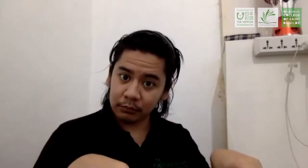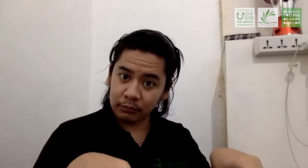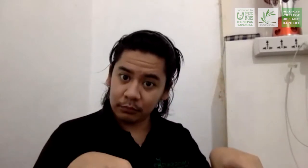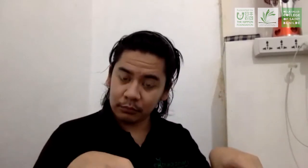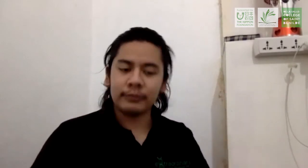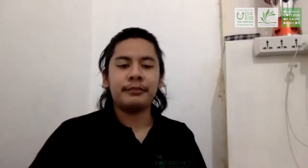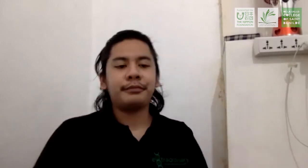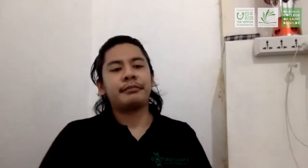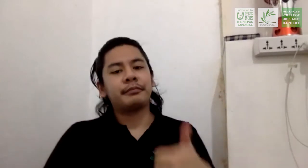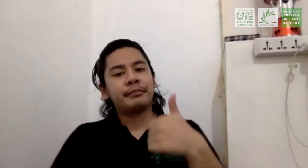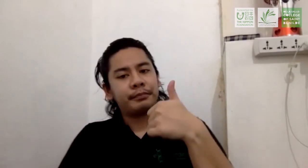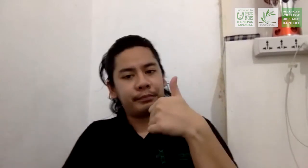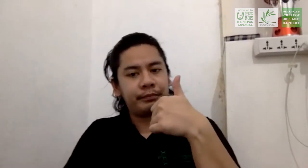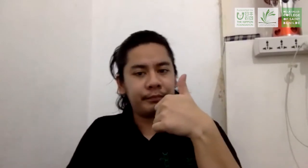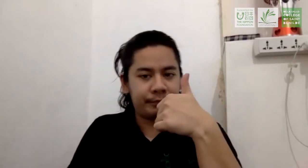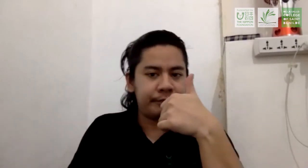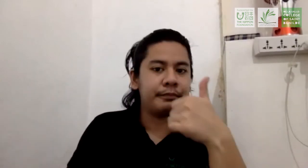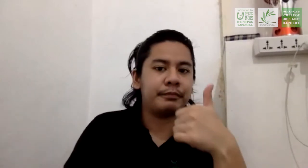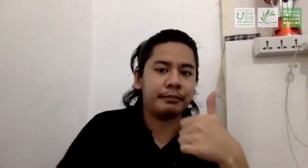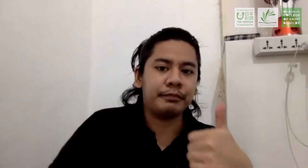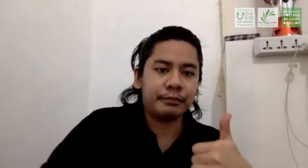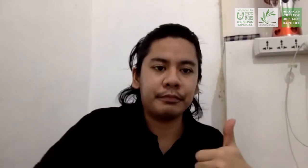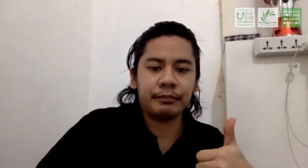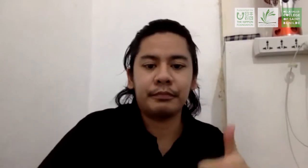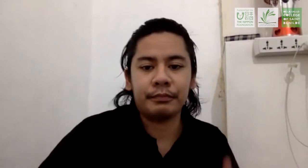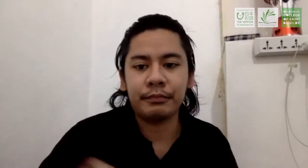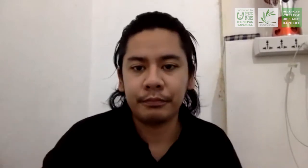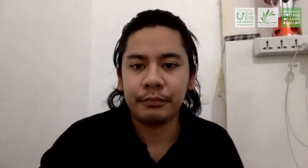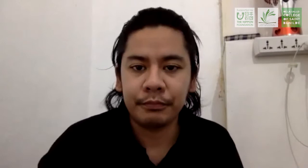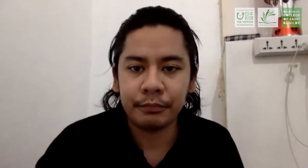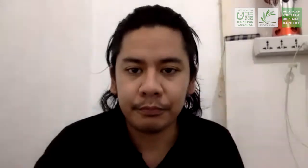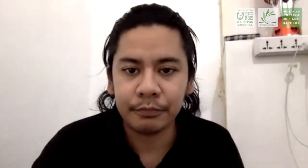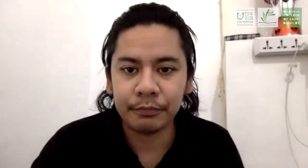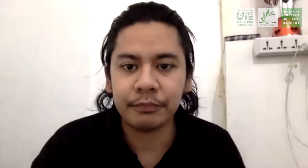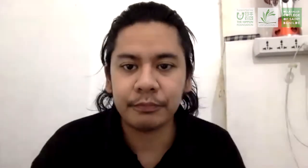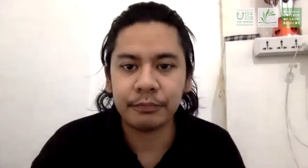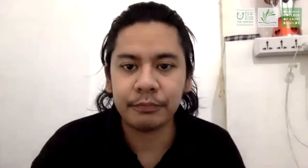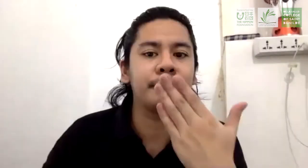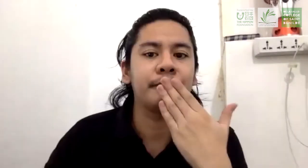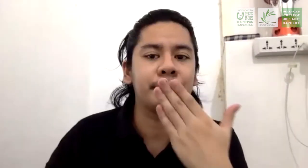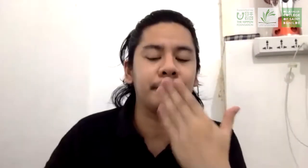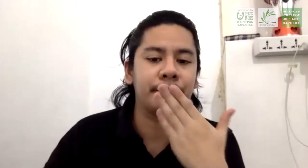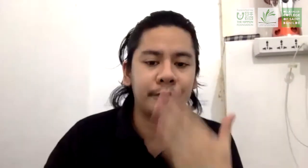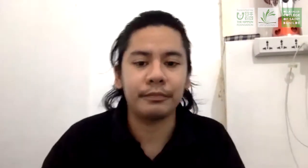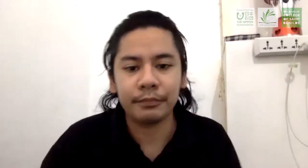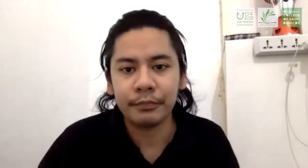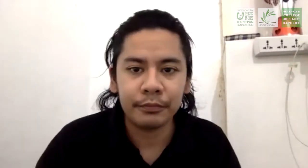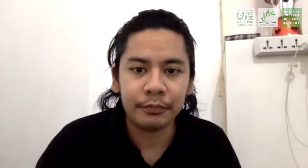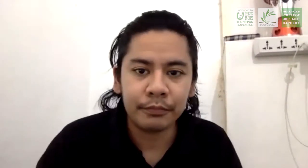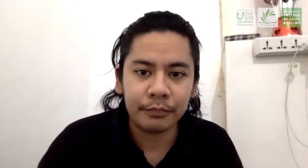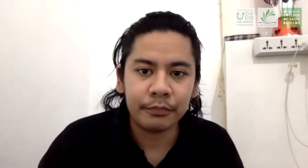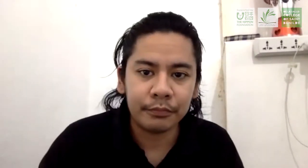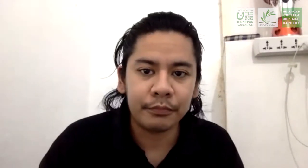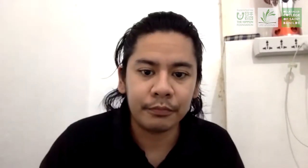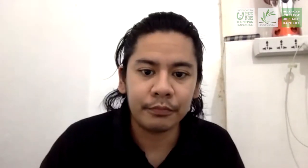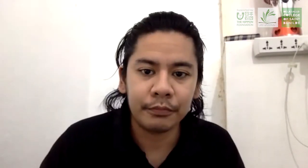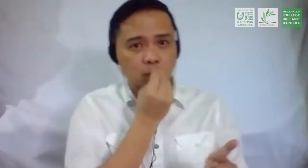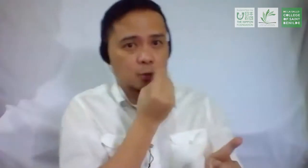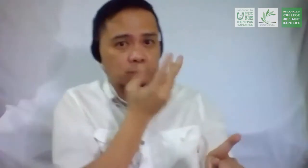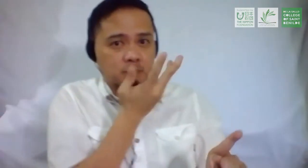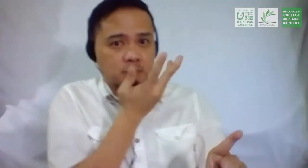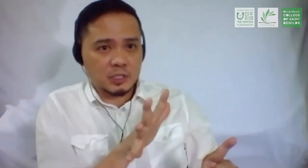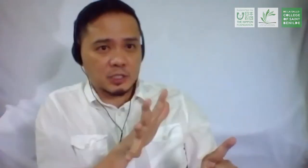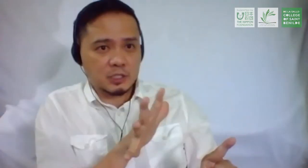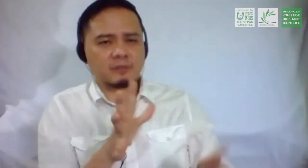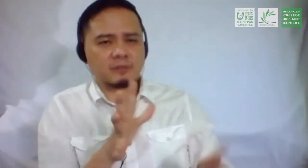And I would advise doing that to make it more clear. Um, Now, if you want to